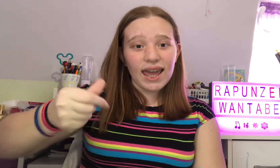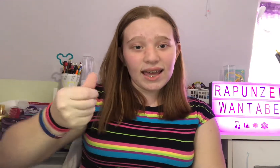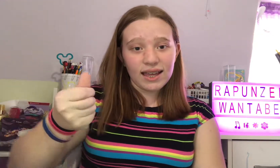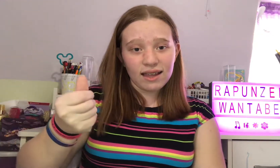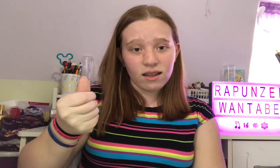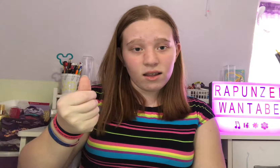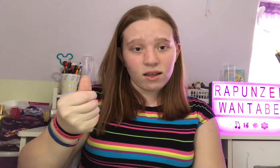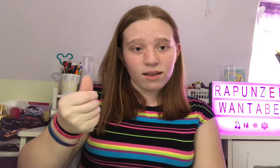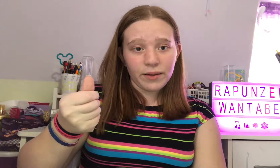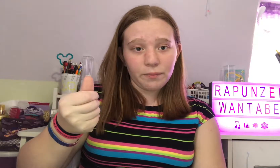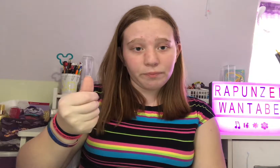take,